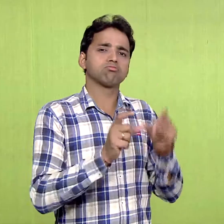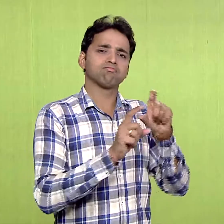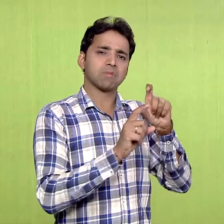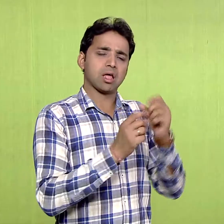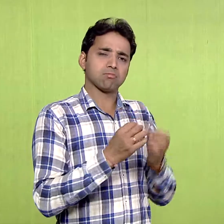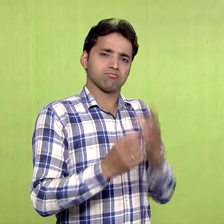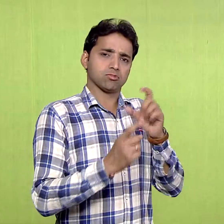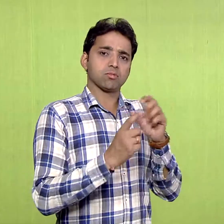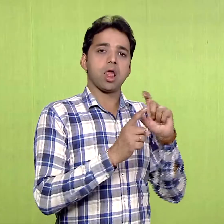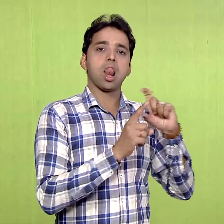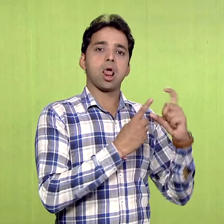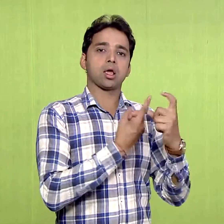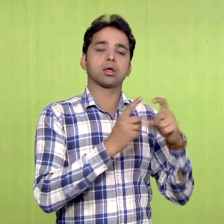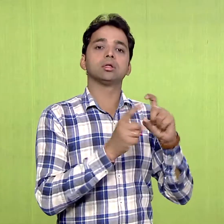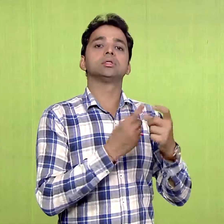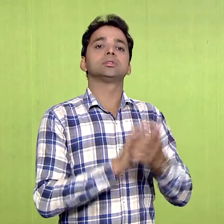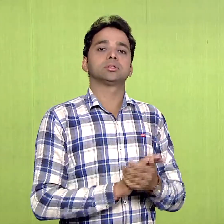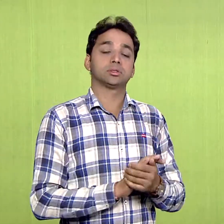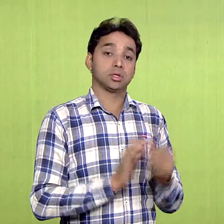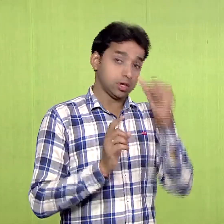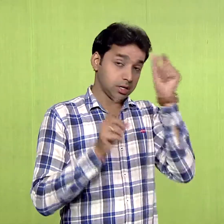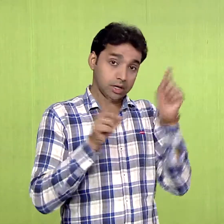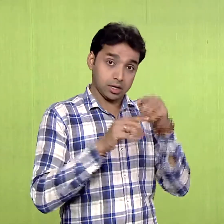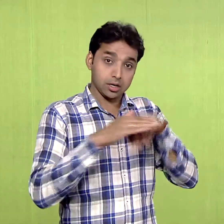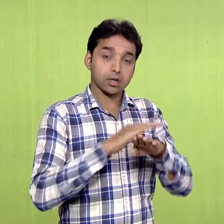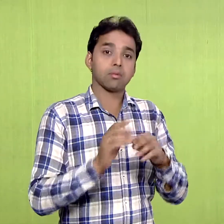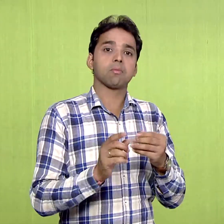in India before the coming of Aryans.